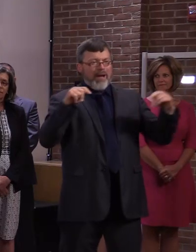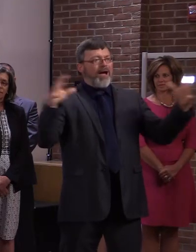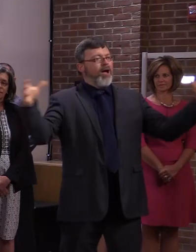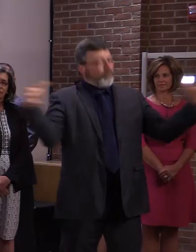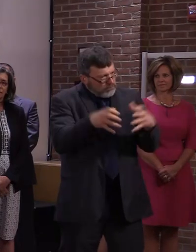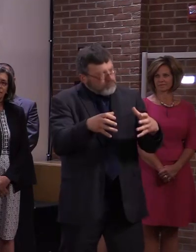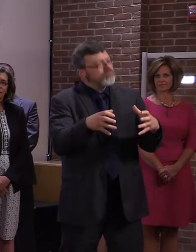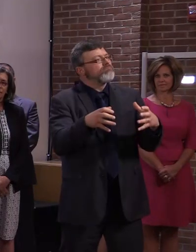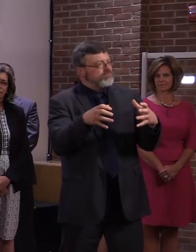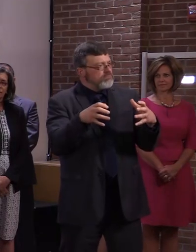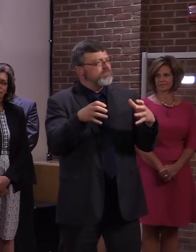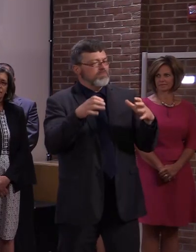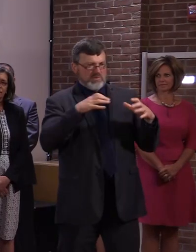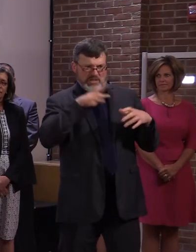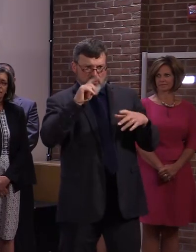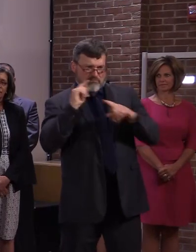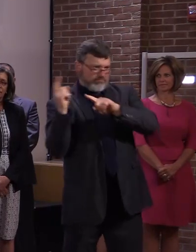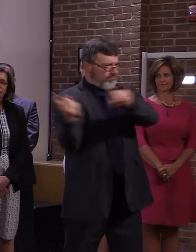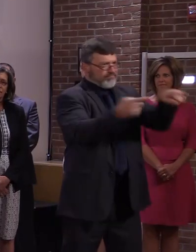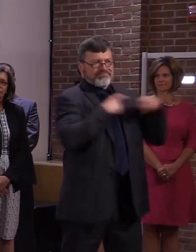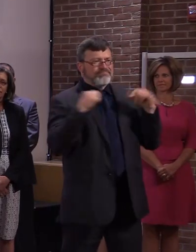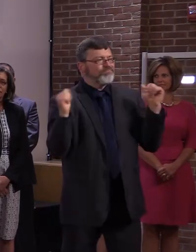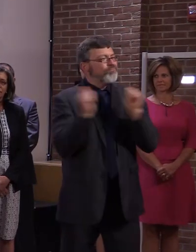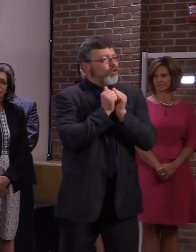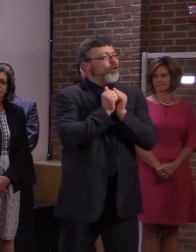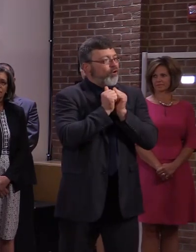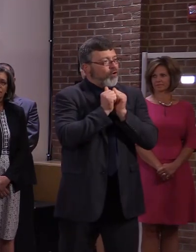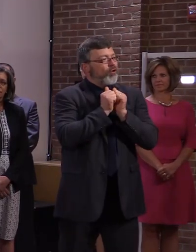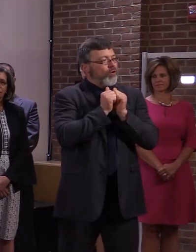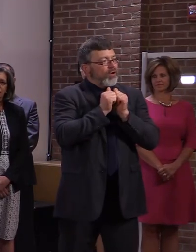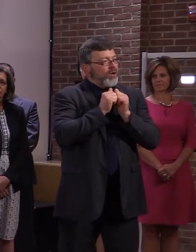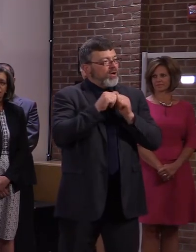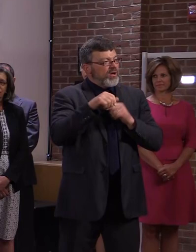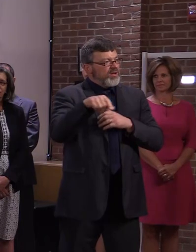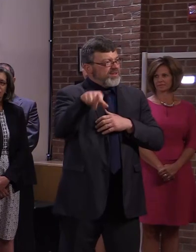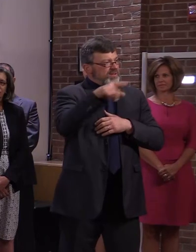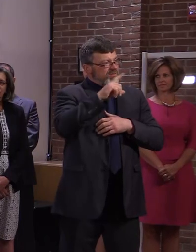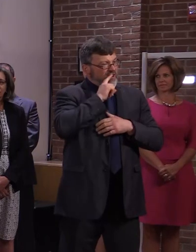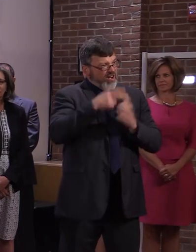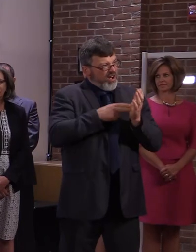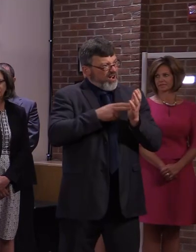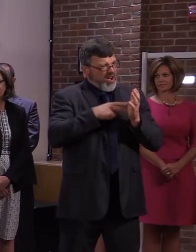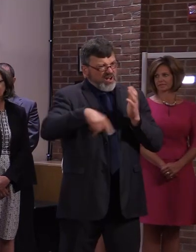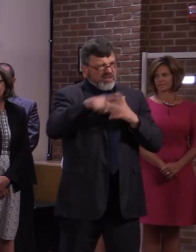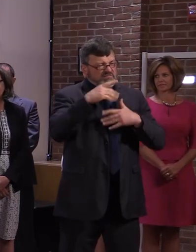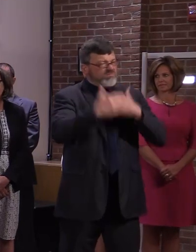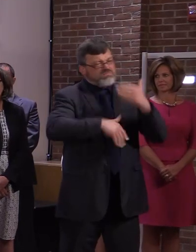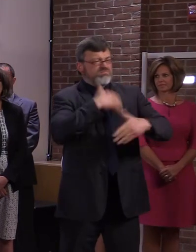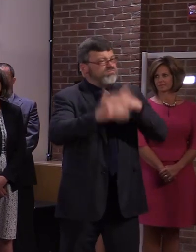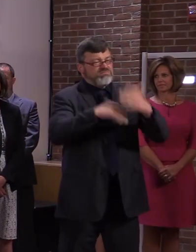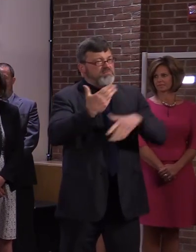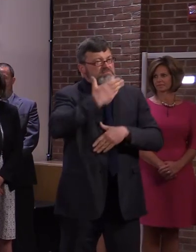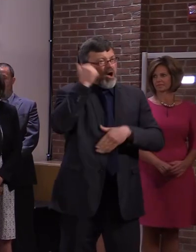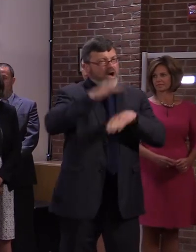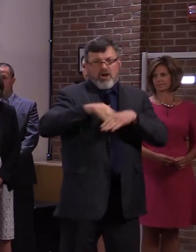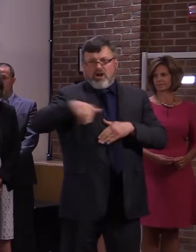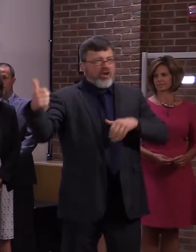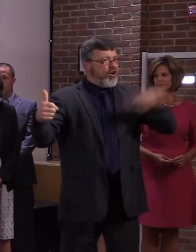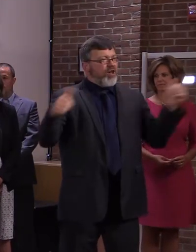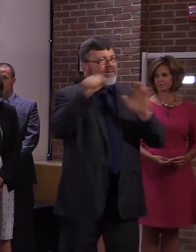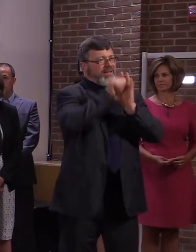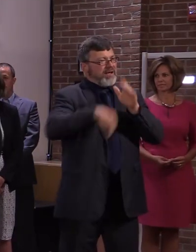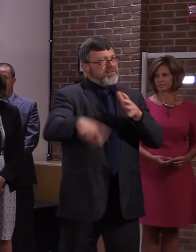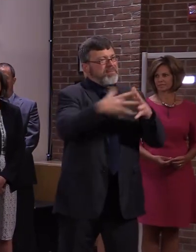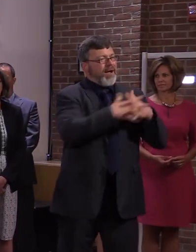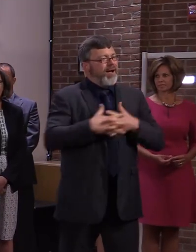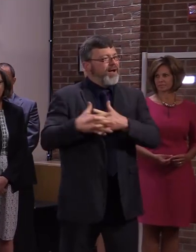do. And you've done it better than any other place in the country. I also believe